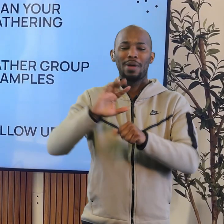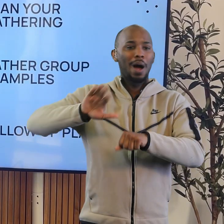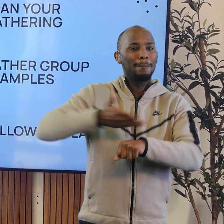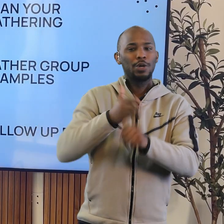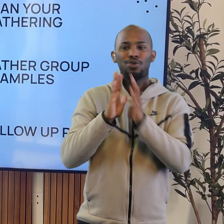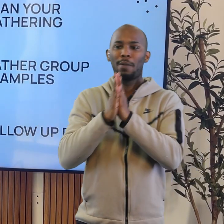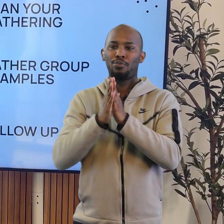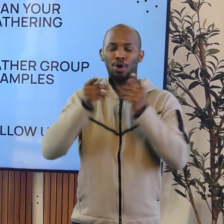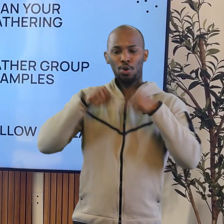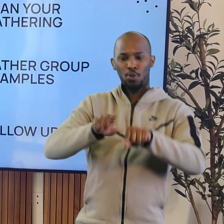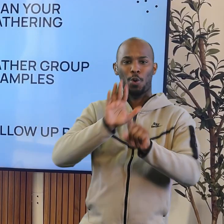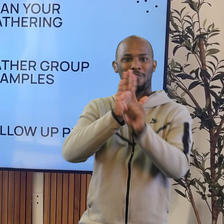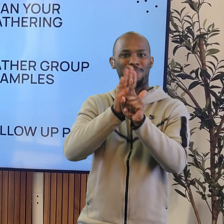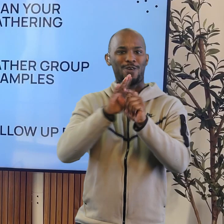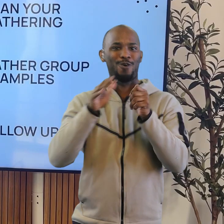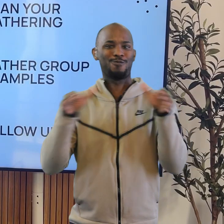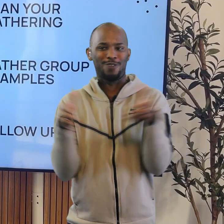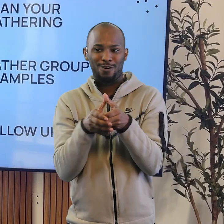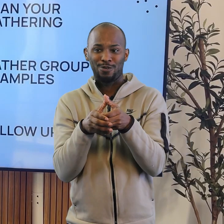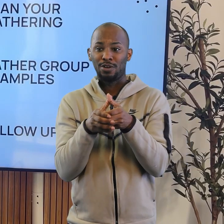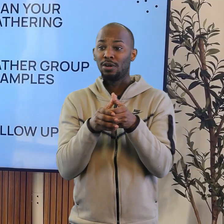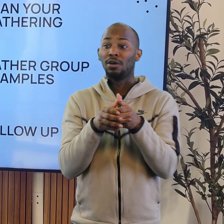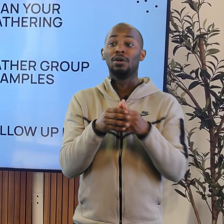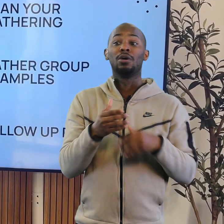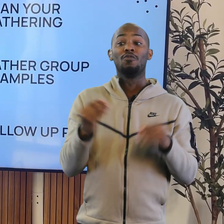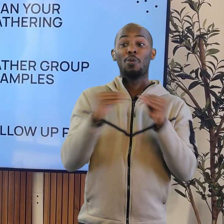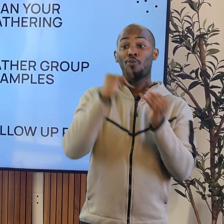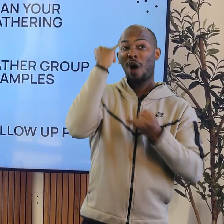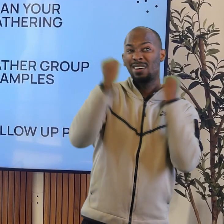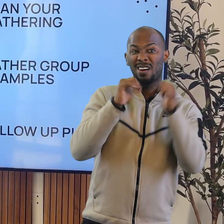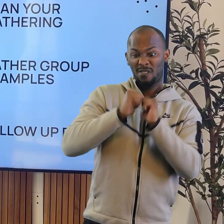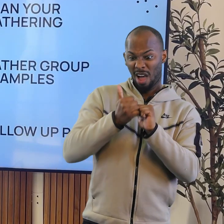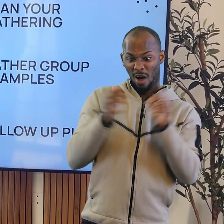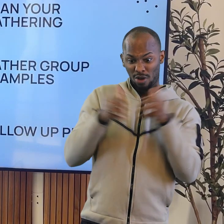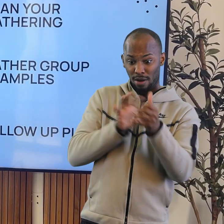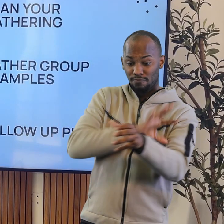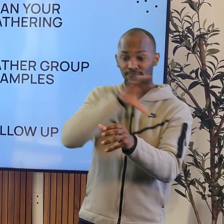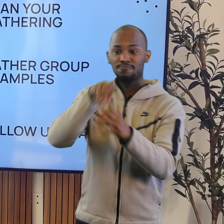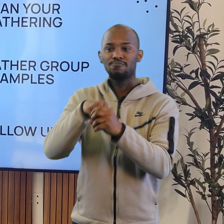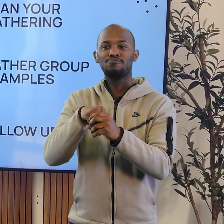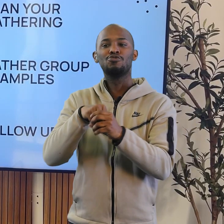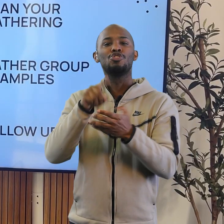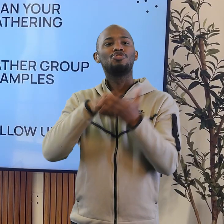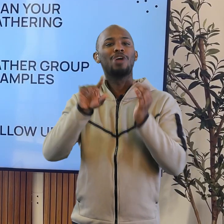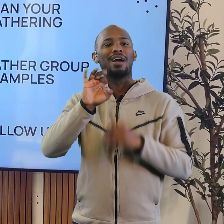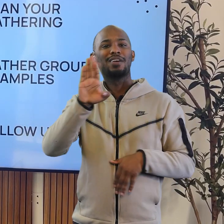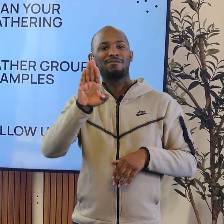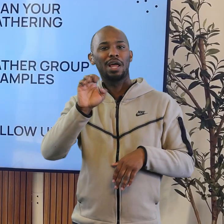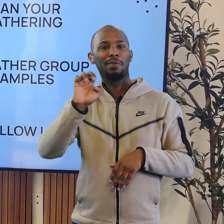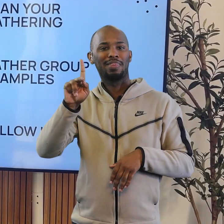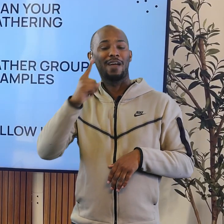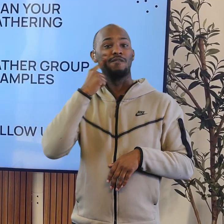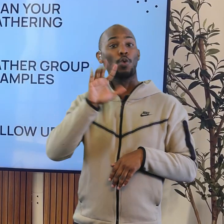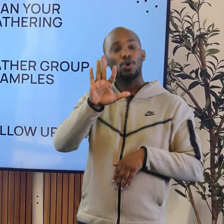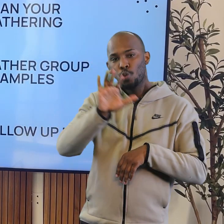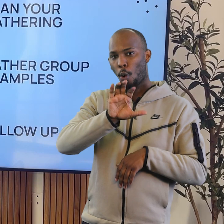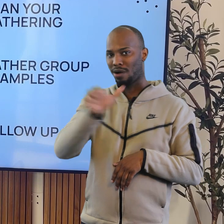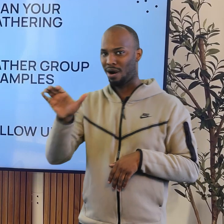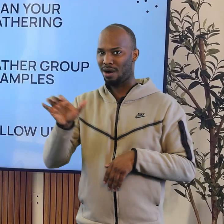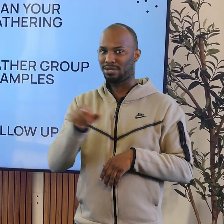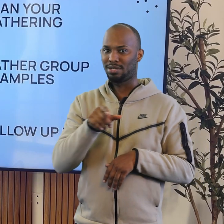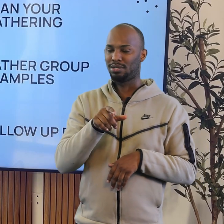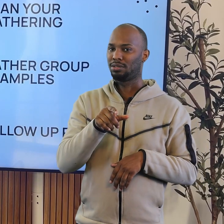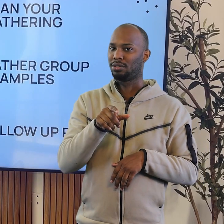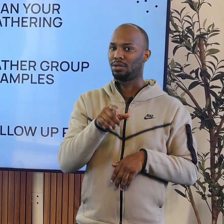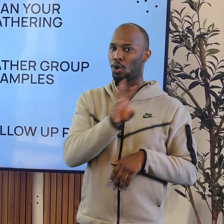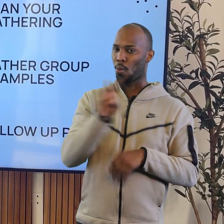prayer during their gathering. For more ideas on how Gather groups are participating, check out the Facebook link for your continent on the